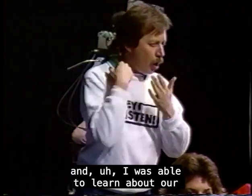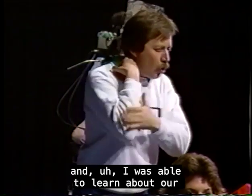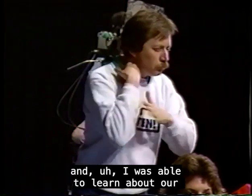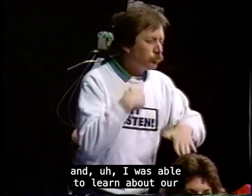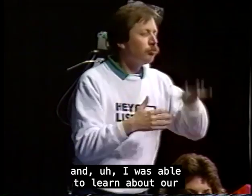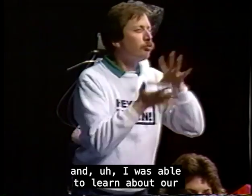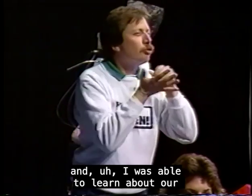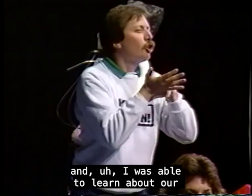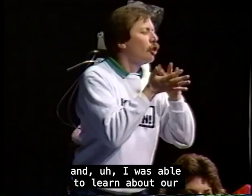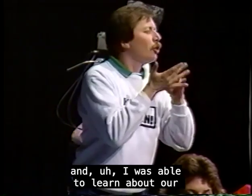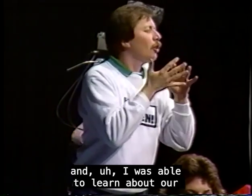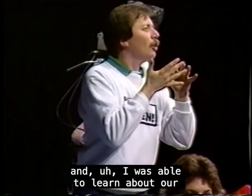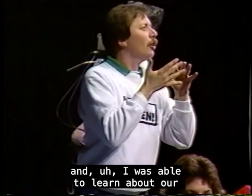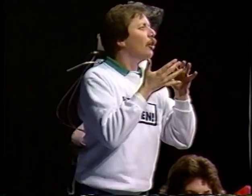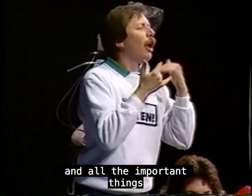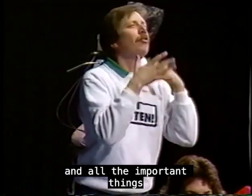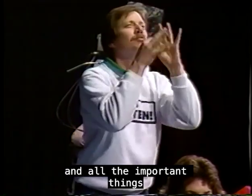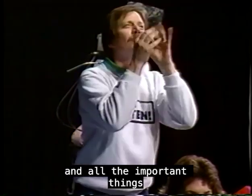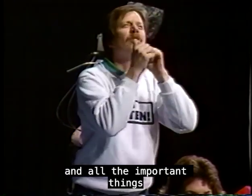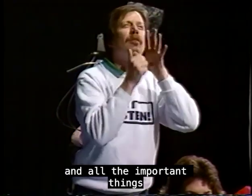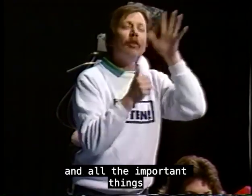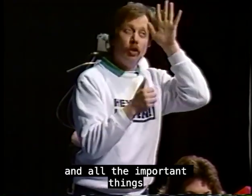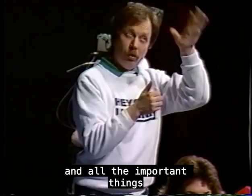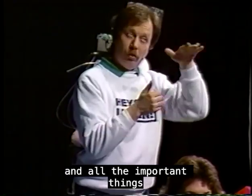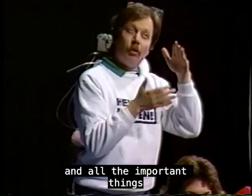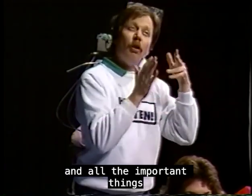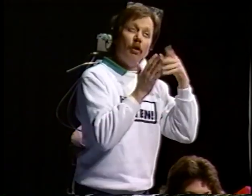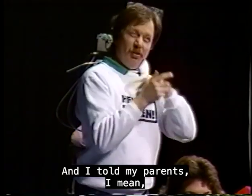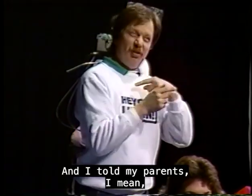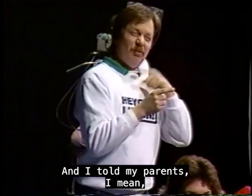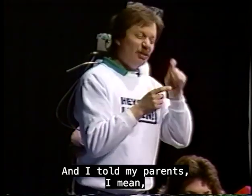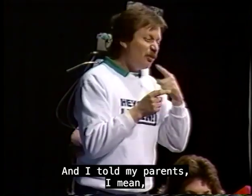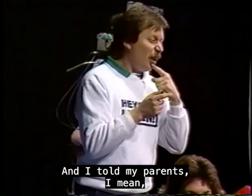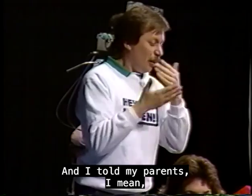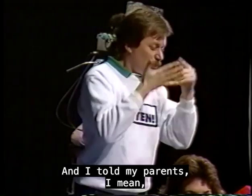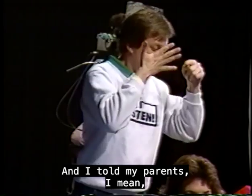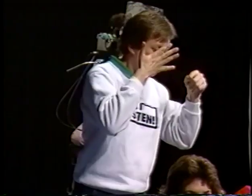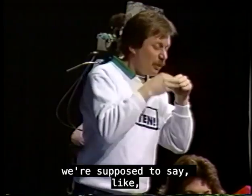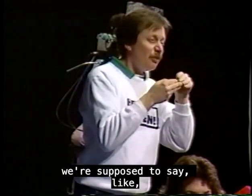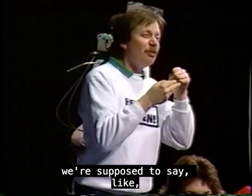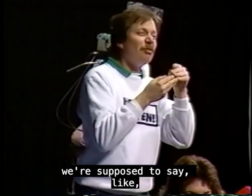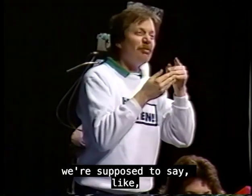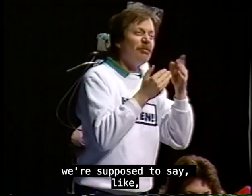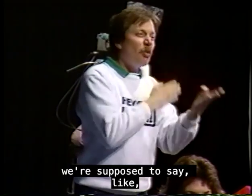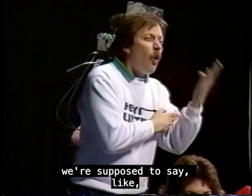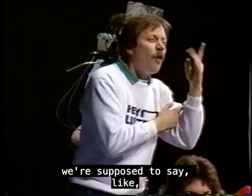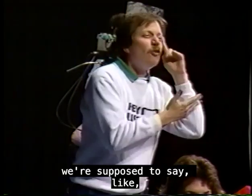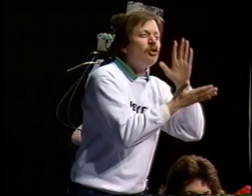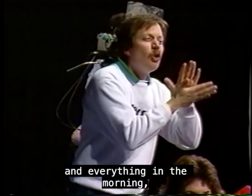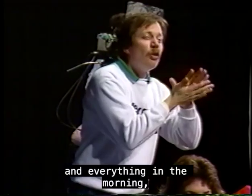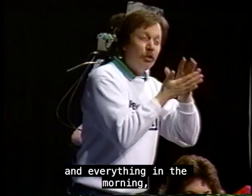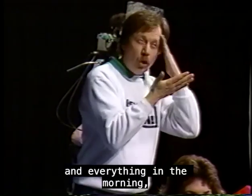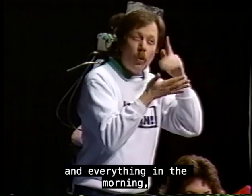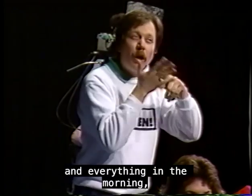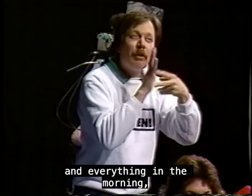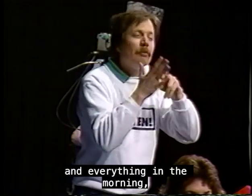I was able to learn about our country and all the important things in that. And I told my parents, we're supposed to say like the Pledge of Allegiance and everything in the morning, at